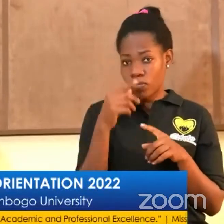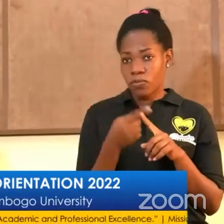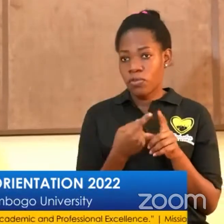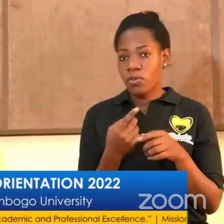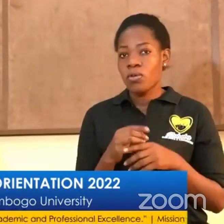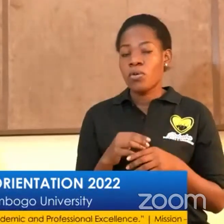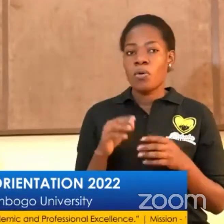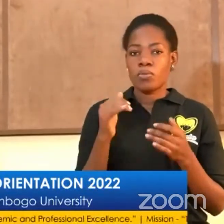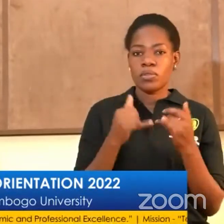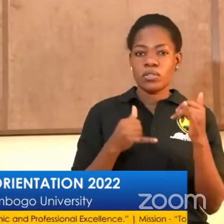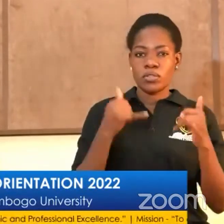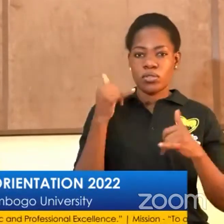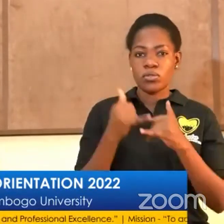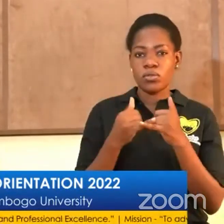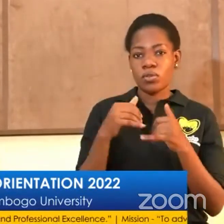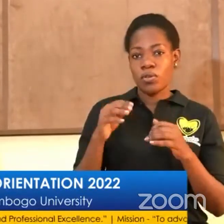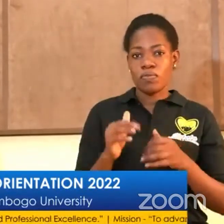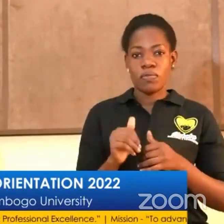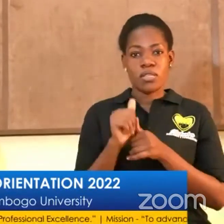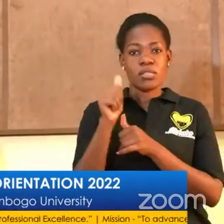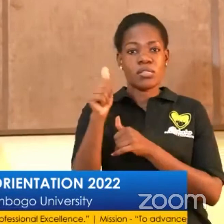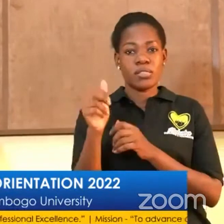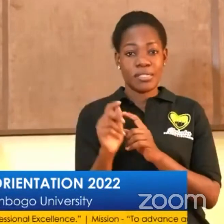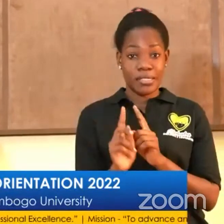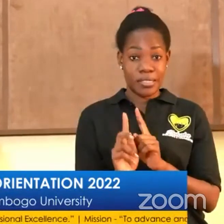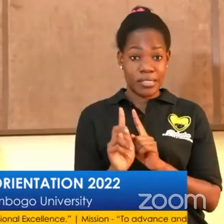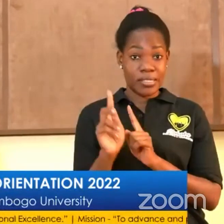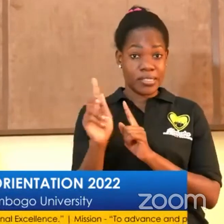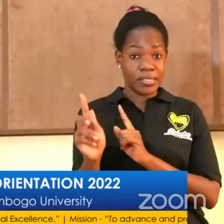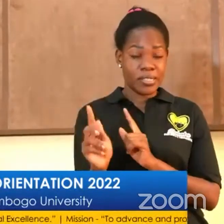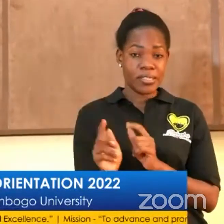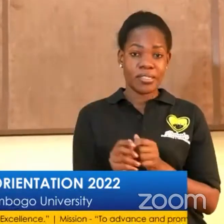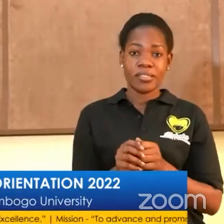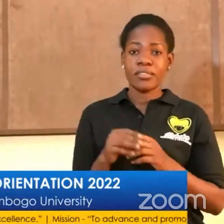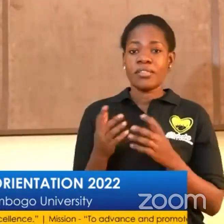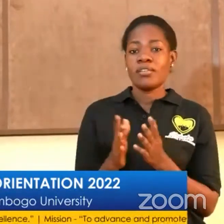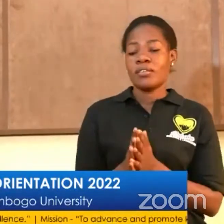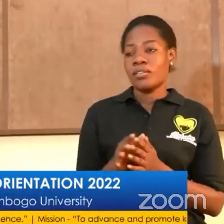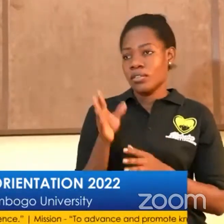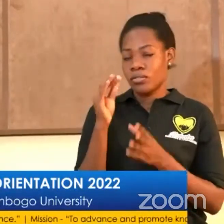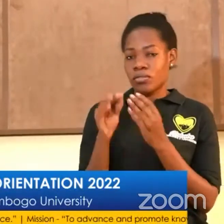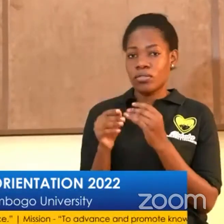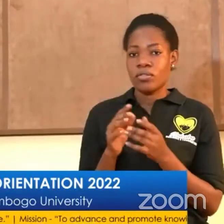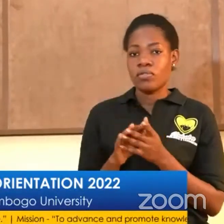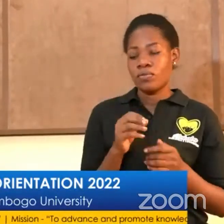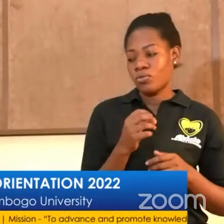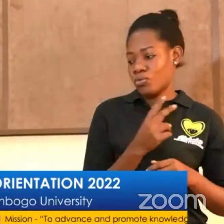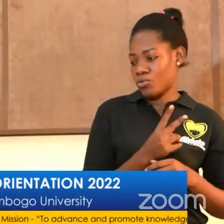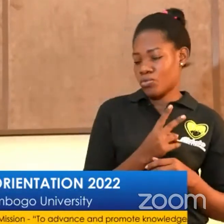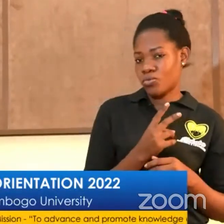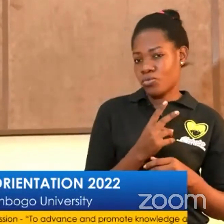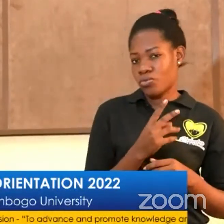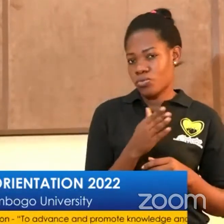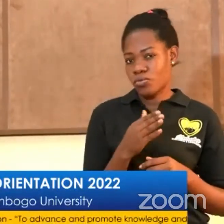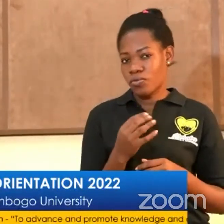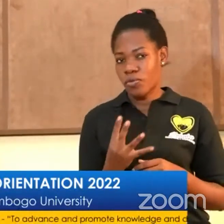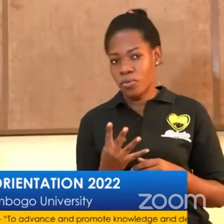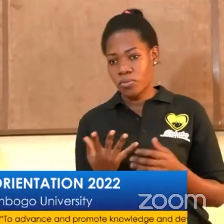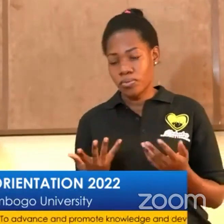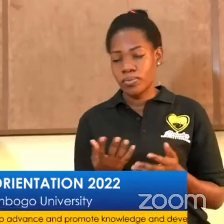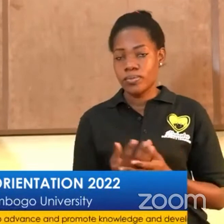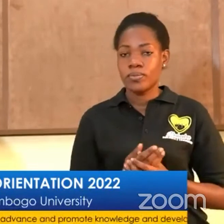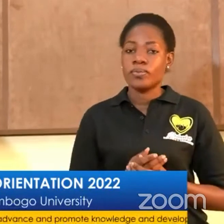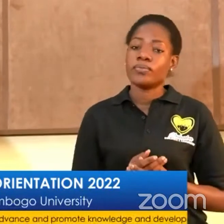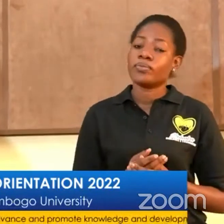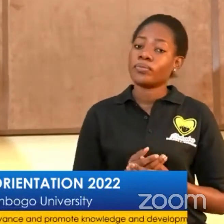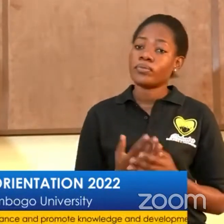Institute of Distance Education, 12 to 2. And if they are graduate students, 2 to 4. So